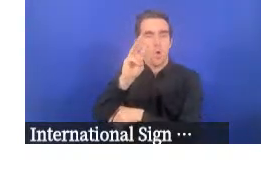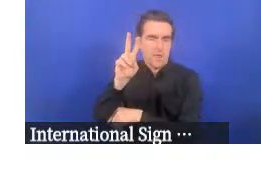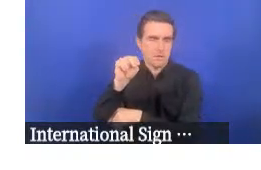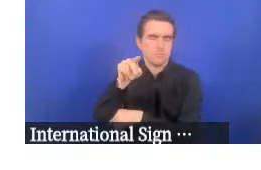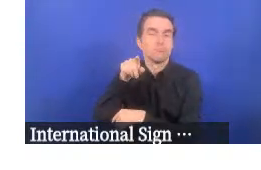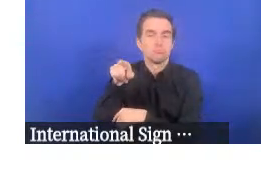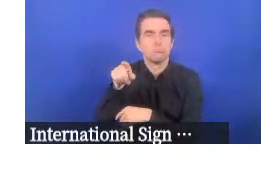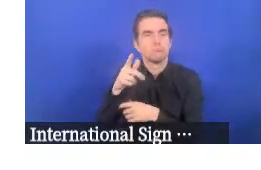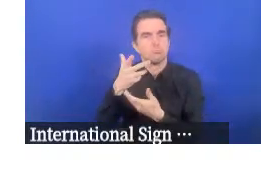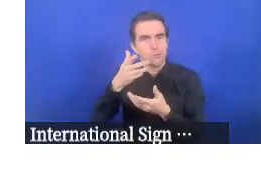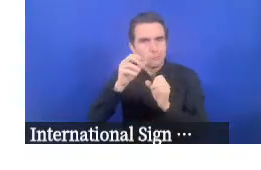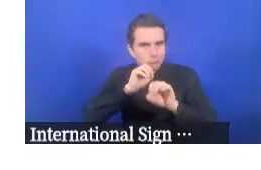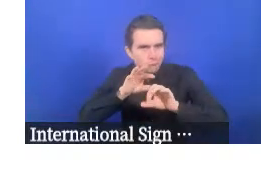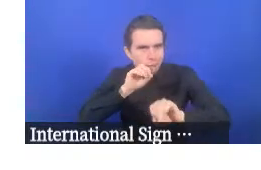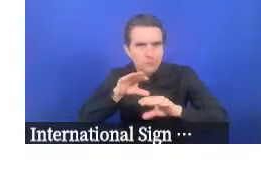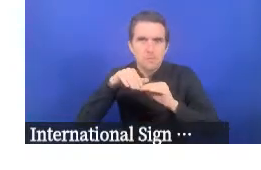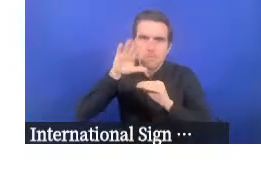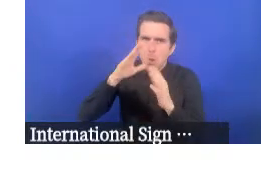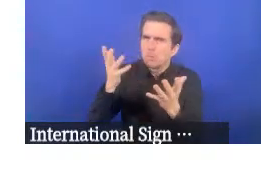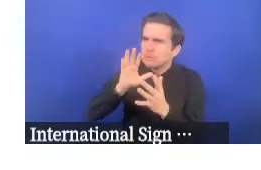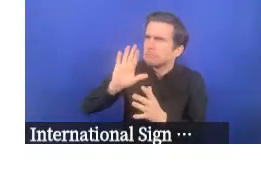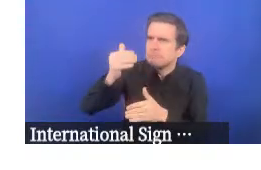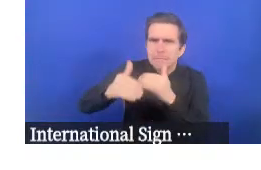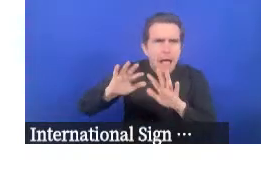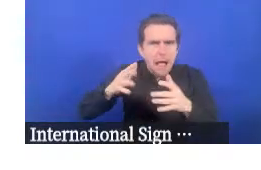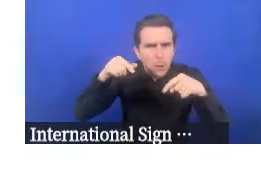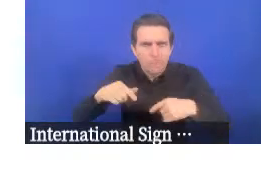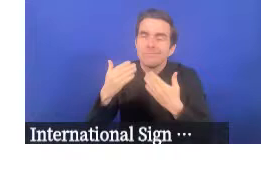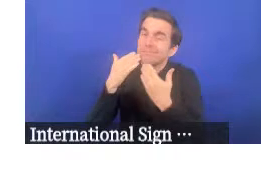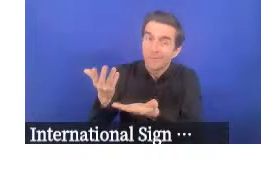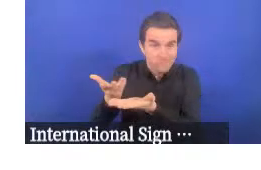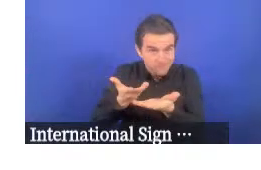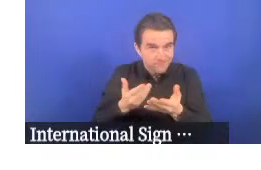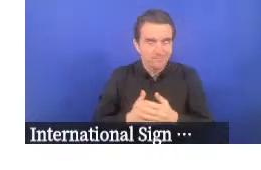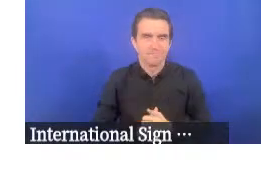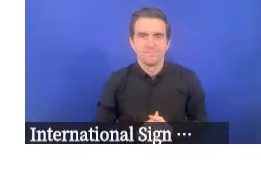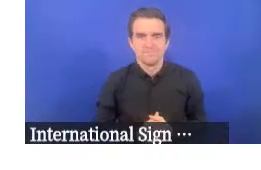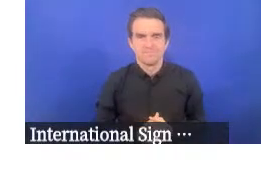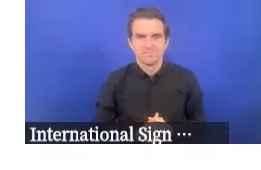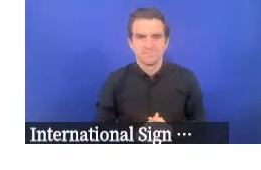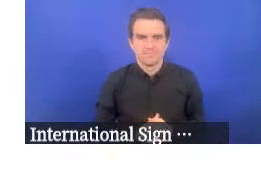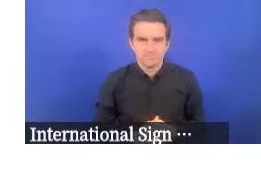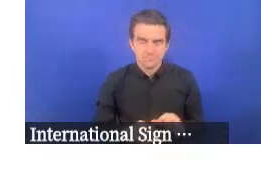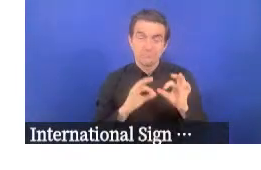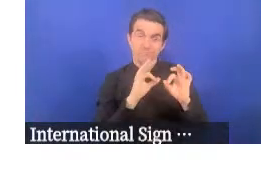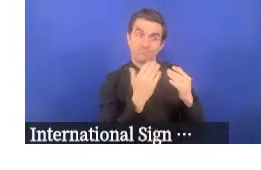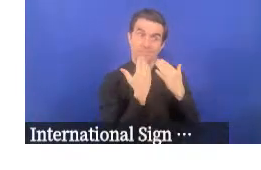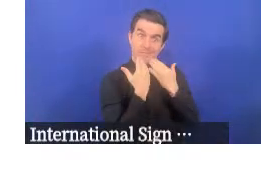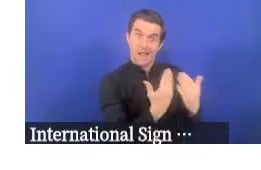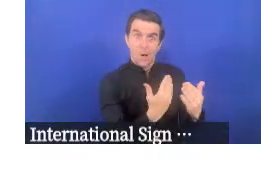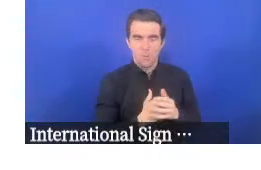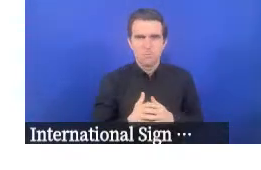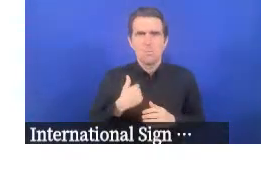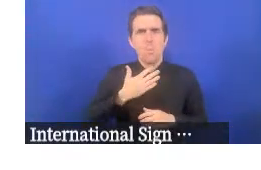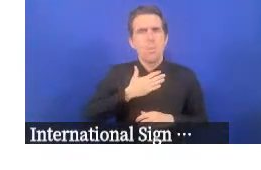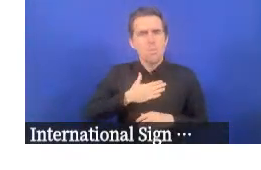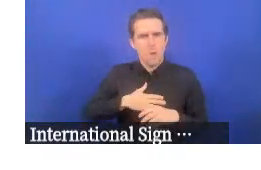Thank you so much, Lucy. Just very quickly, some logistics. Welcome to everybody. For English speakers,